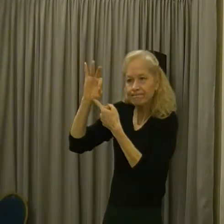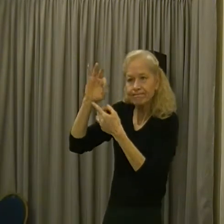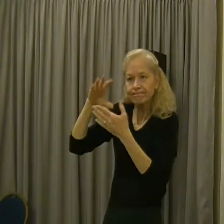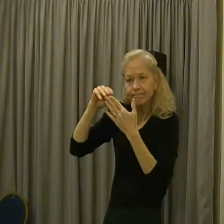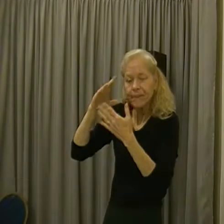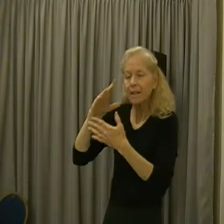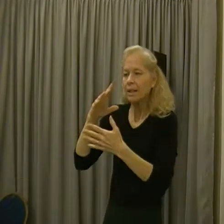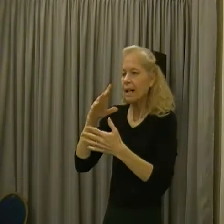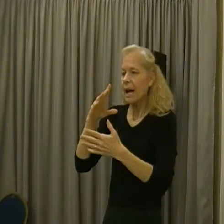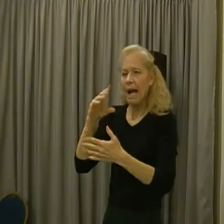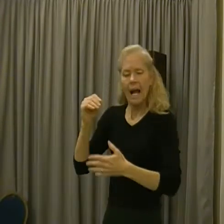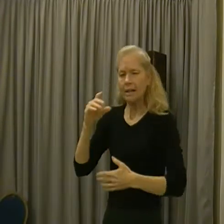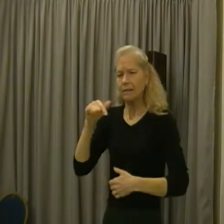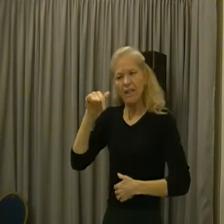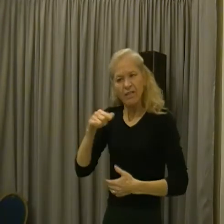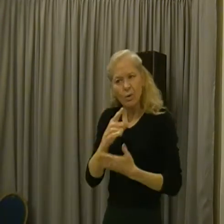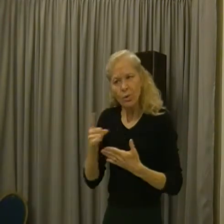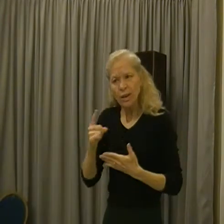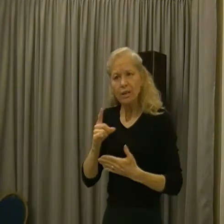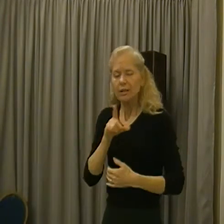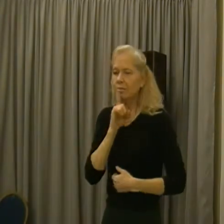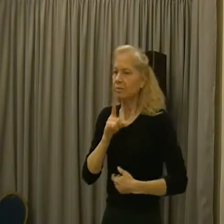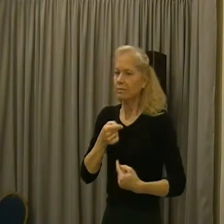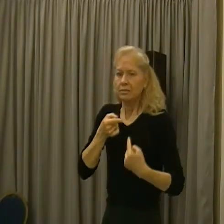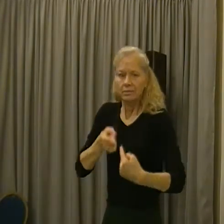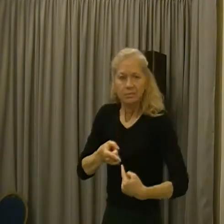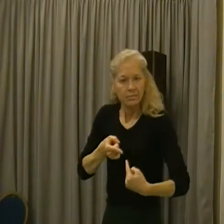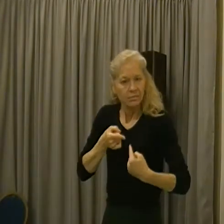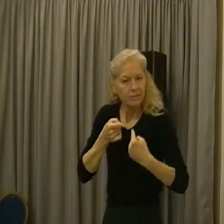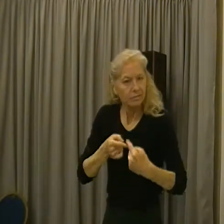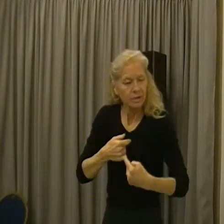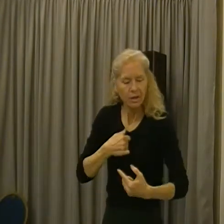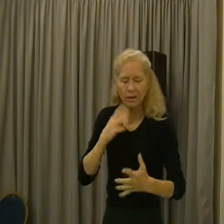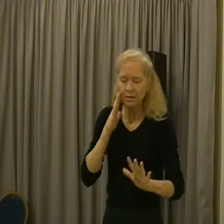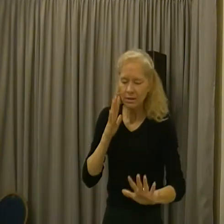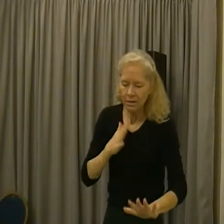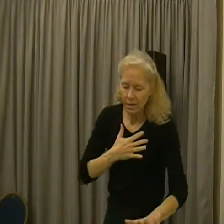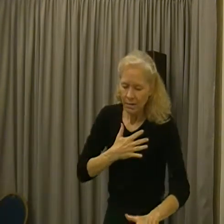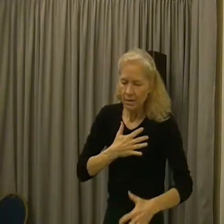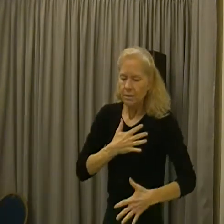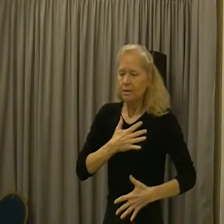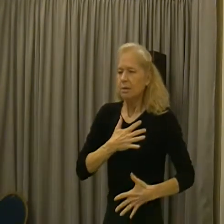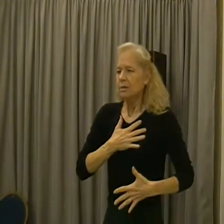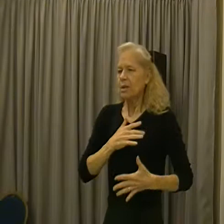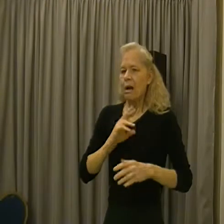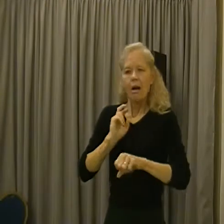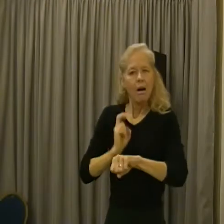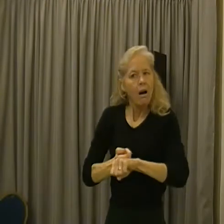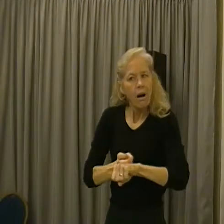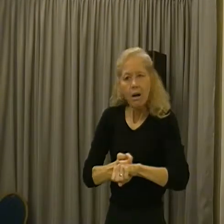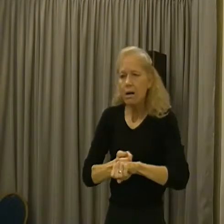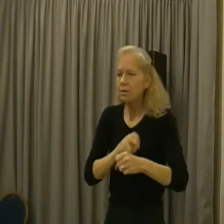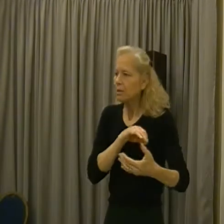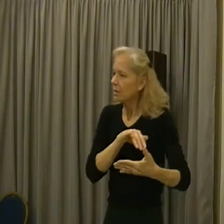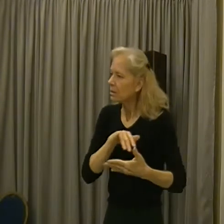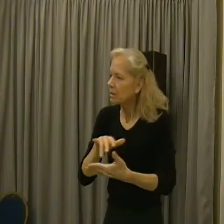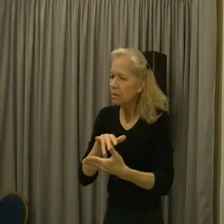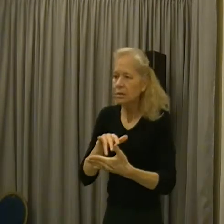And by the way, who can fully understand the wisdom of God? Who can fully understand